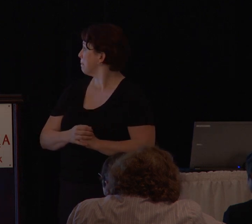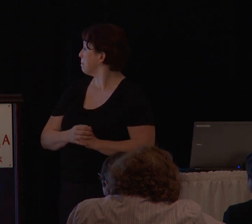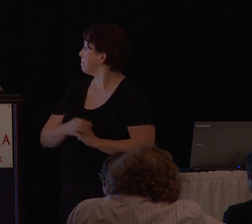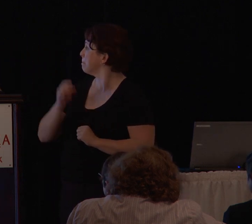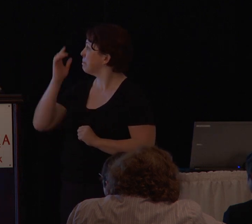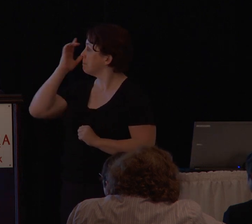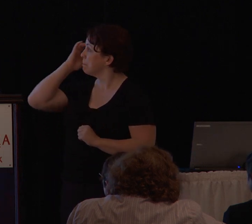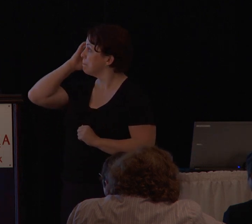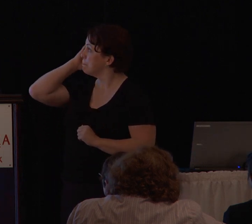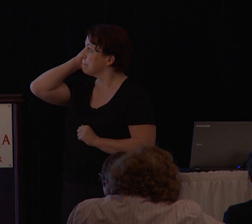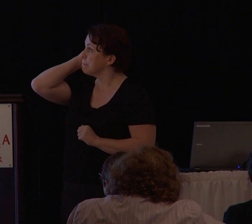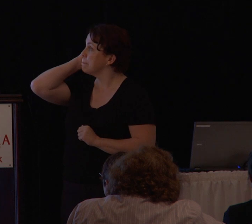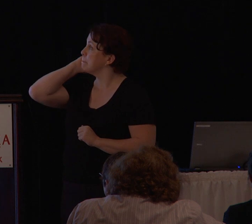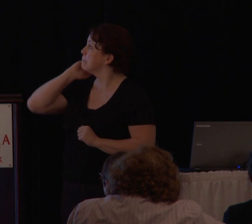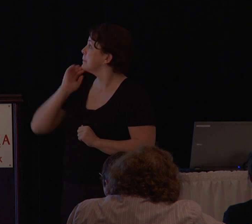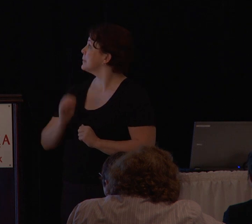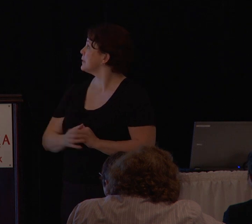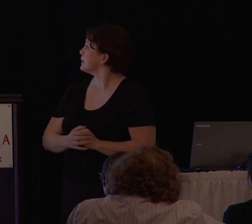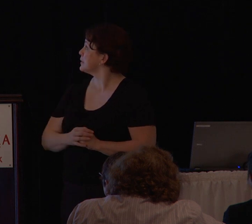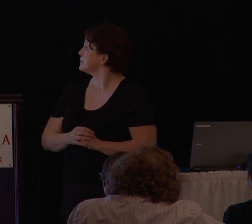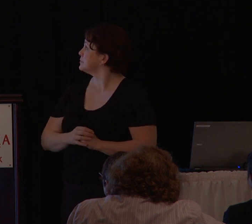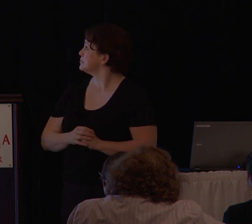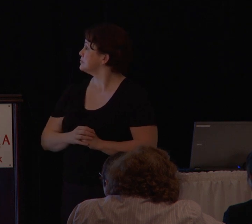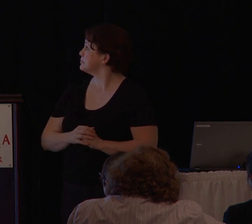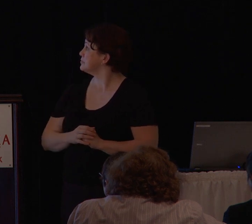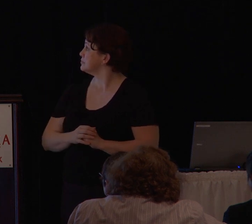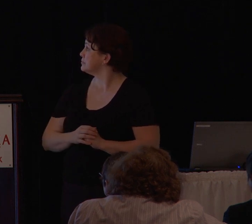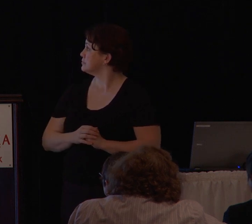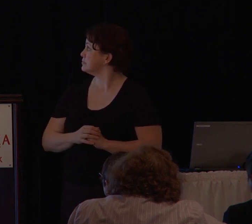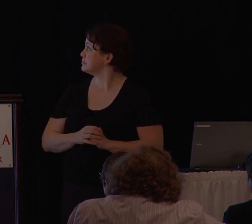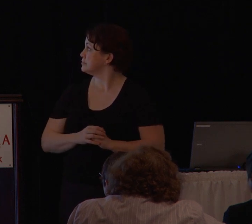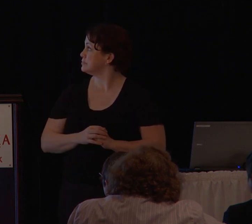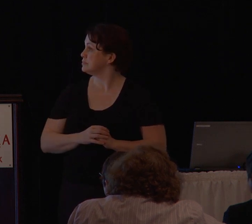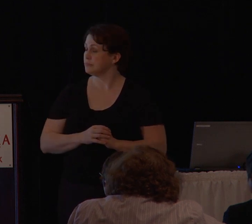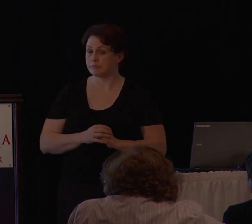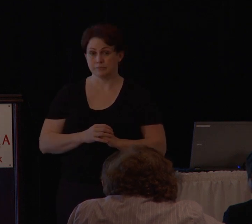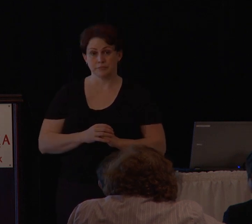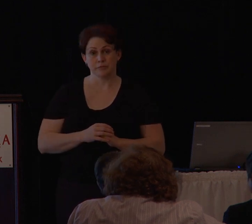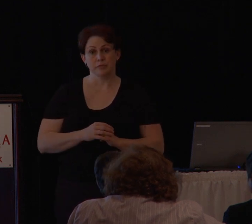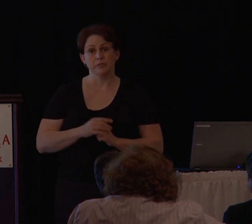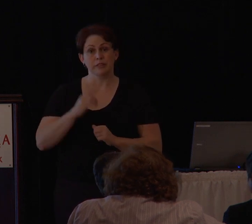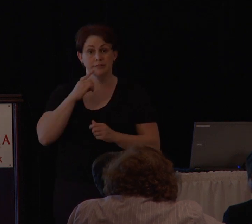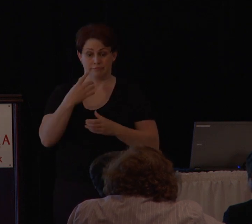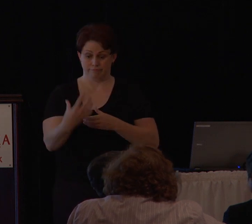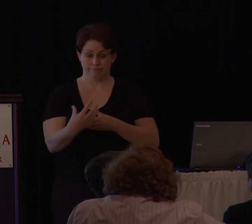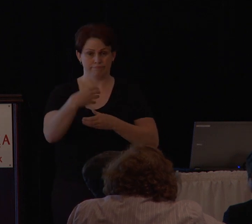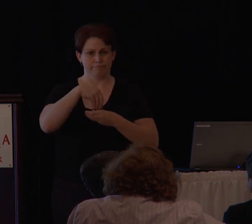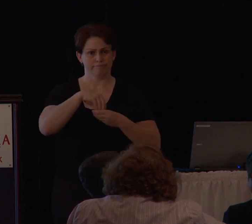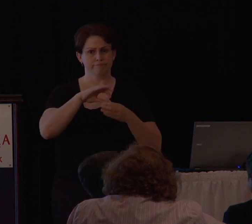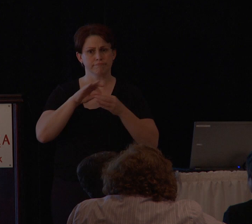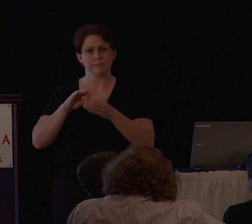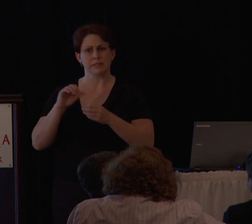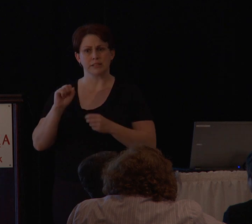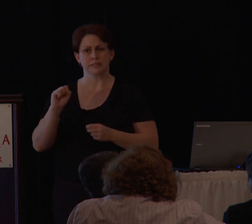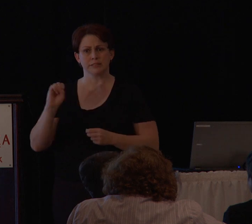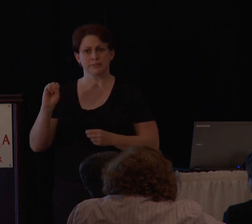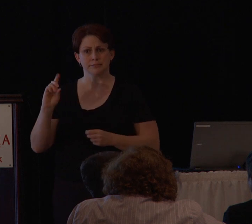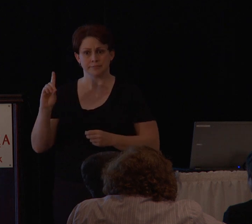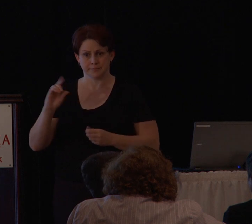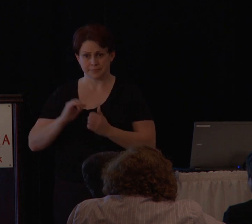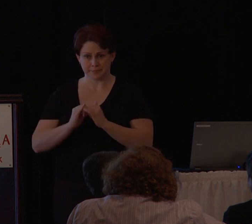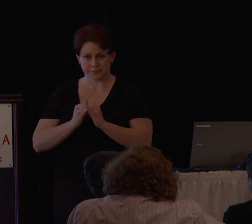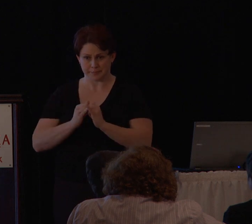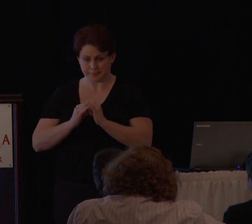So what is the relevance of autism spectrum for inclusion in school?